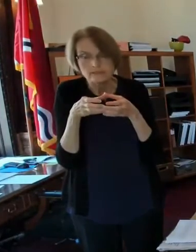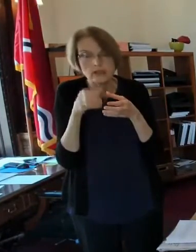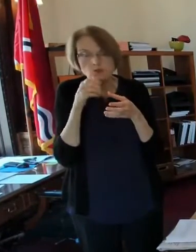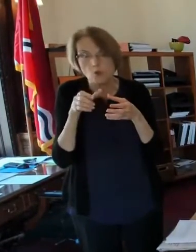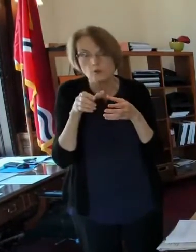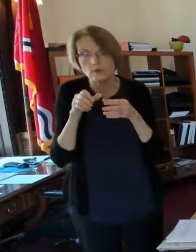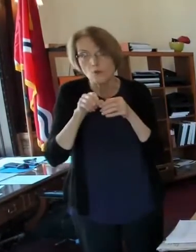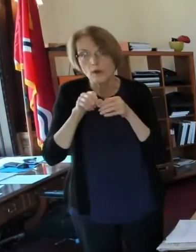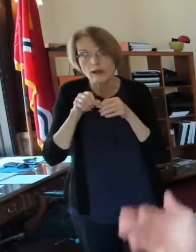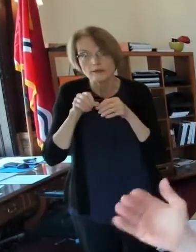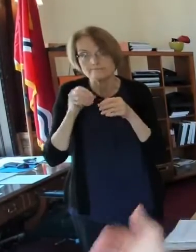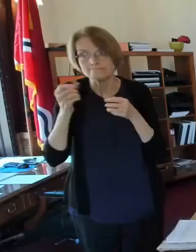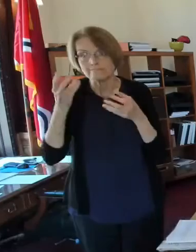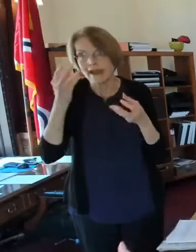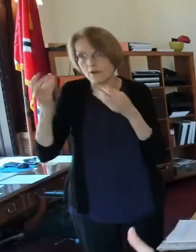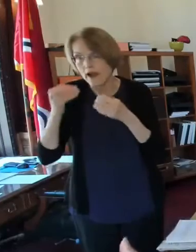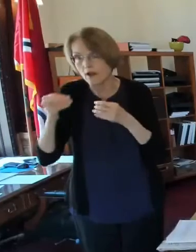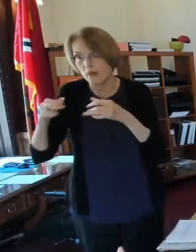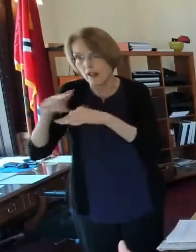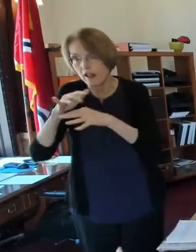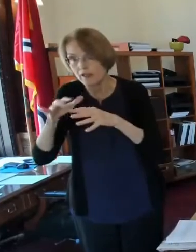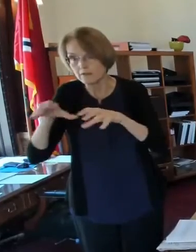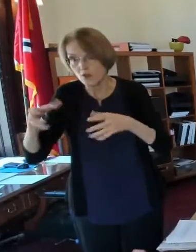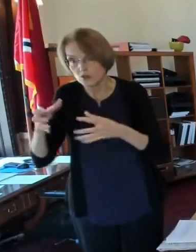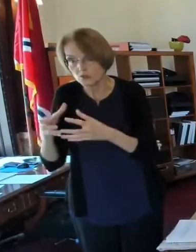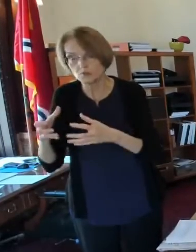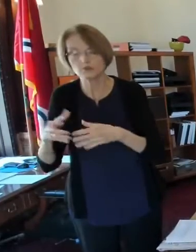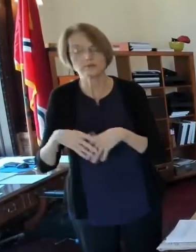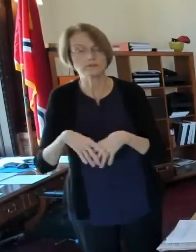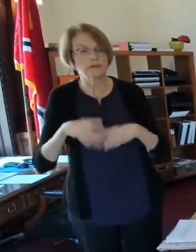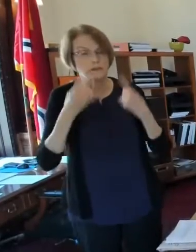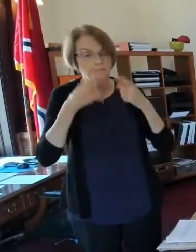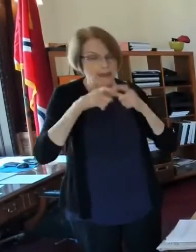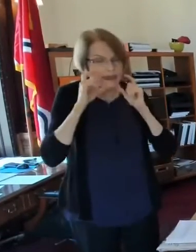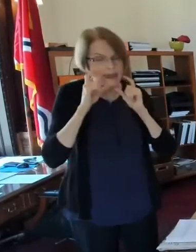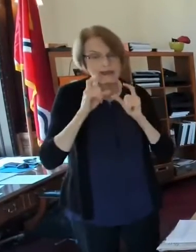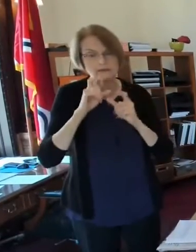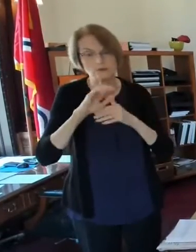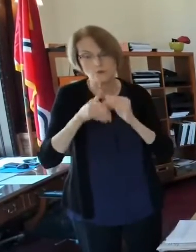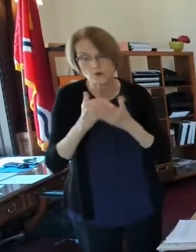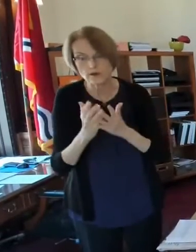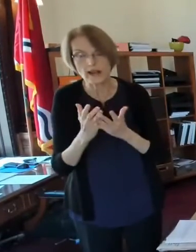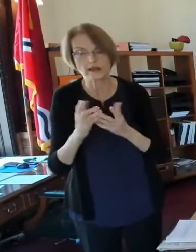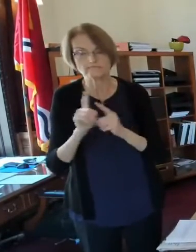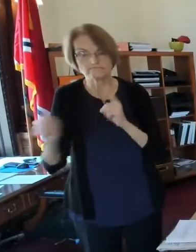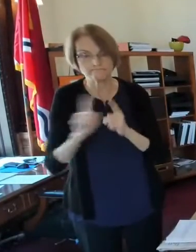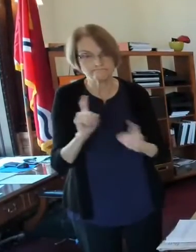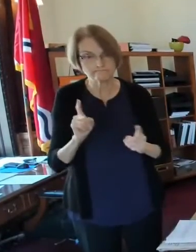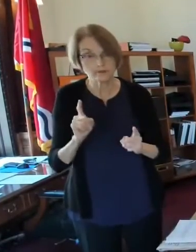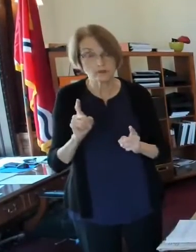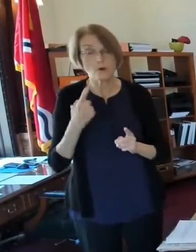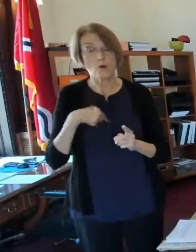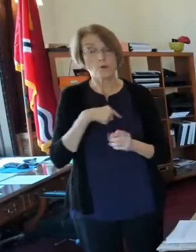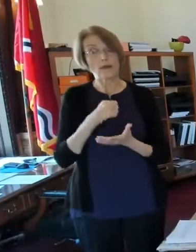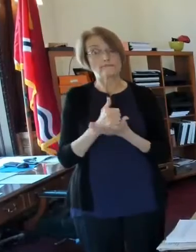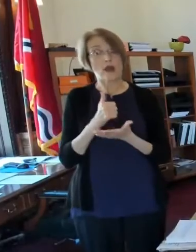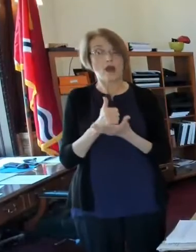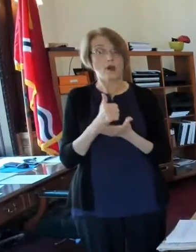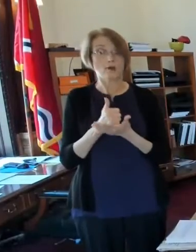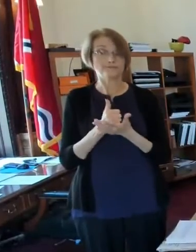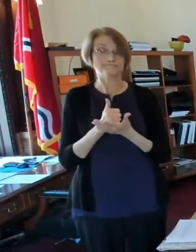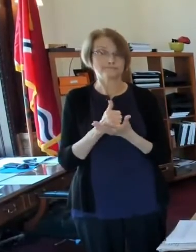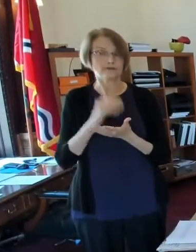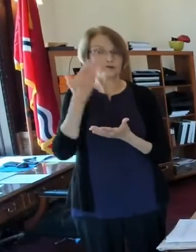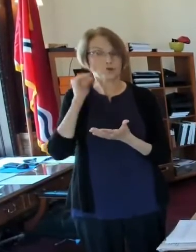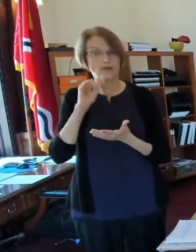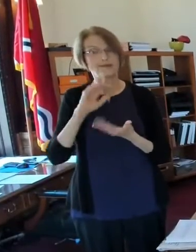by washing your hands, and by keeping a social distance. Now, we've helped with some of that because we have a mandatory mask order